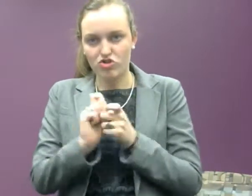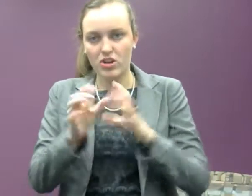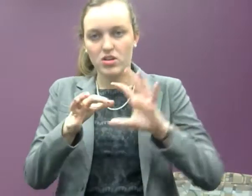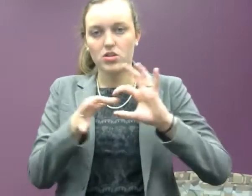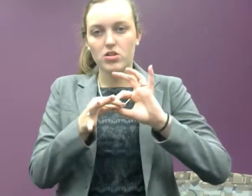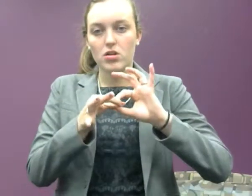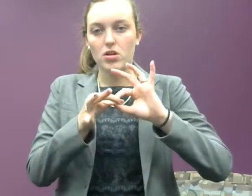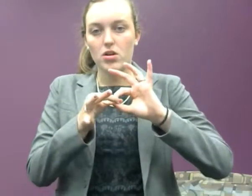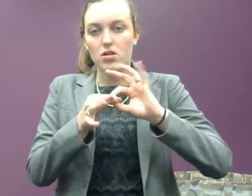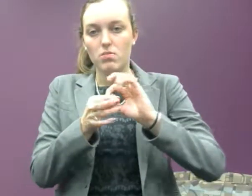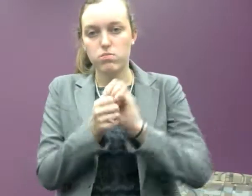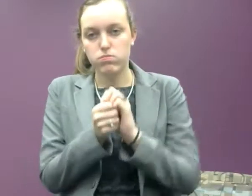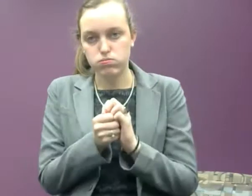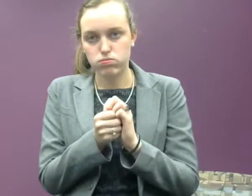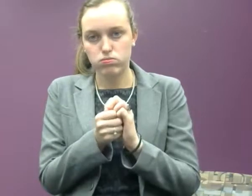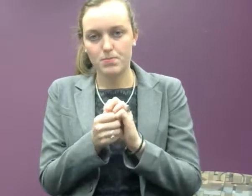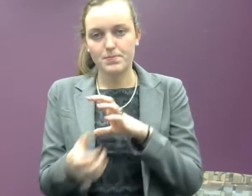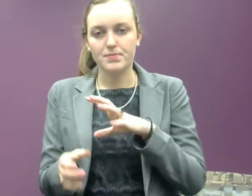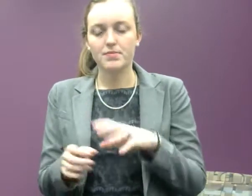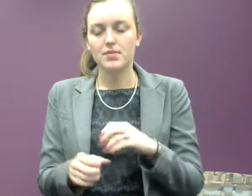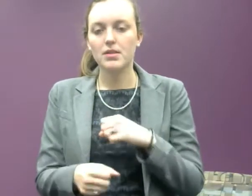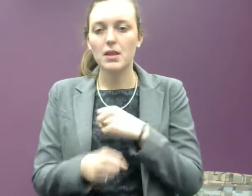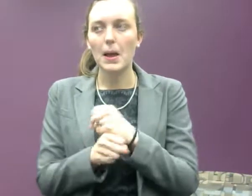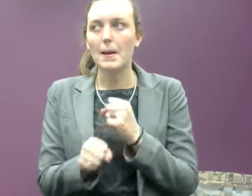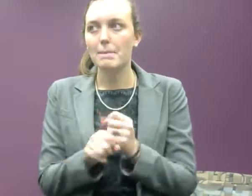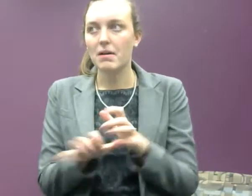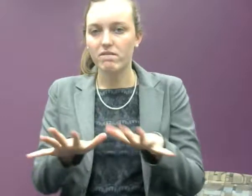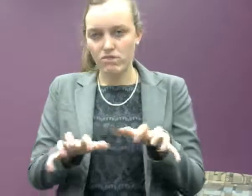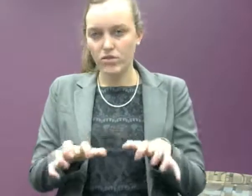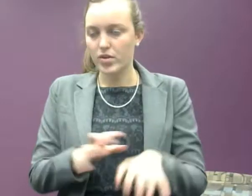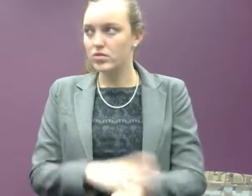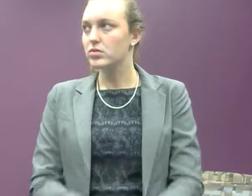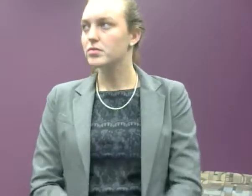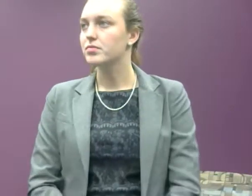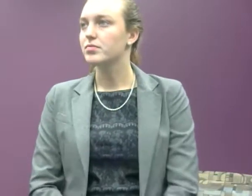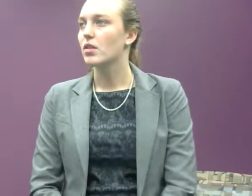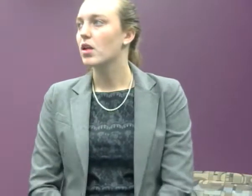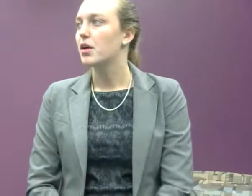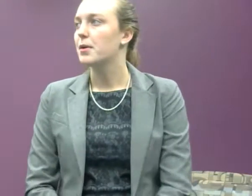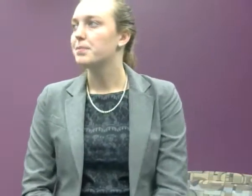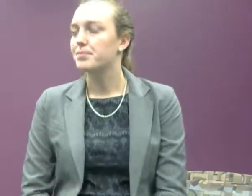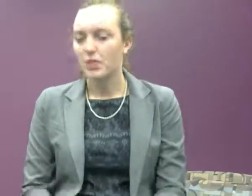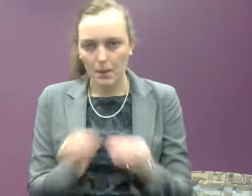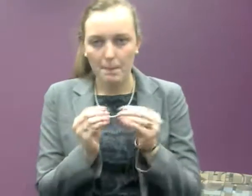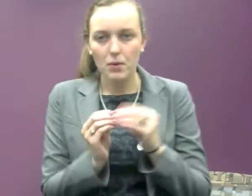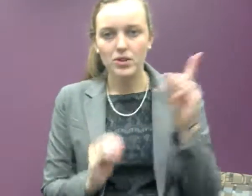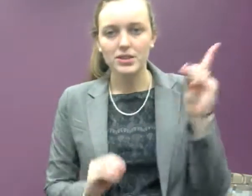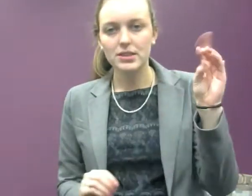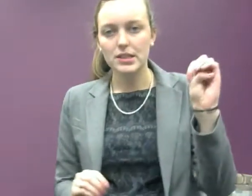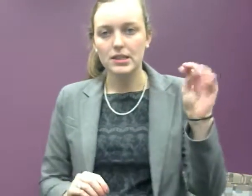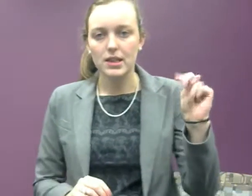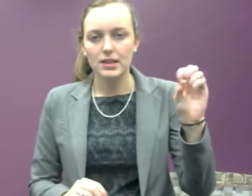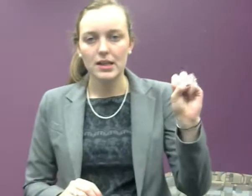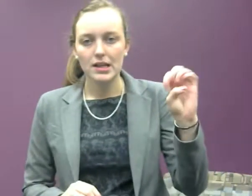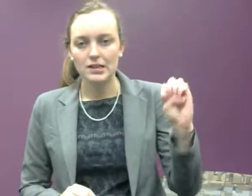else that freezes, it gets closer together and freezes. Closer together, more dense. But water gets closer together right before it freezes, it goes